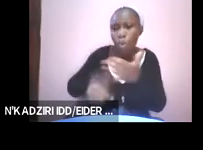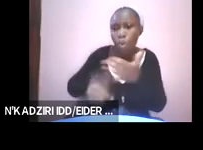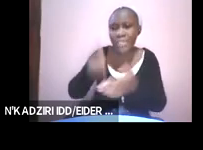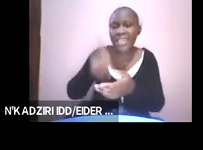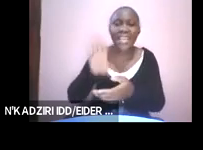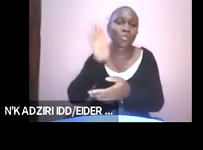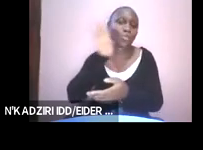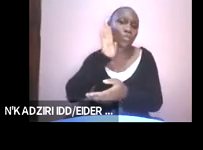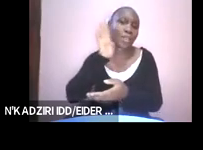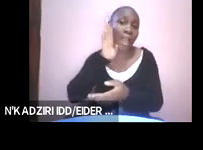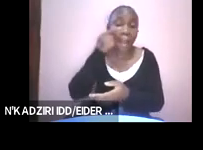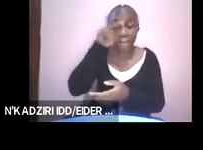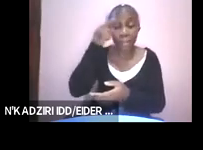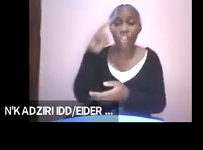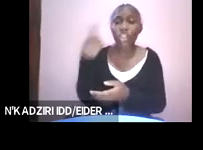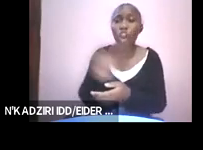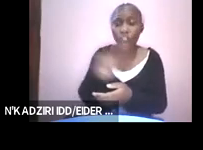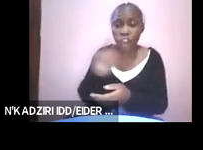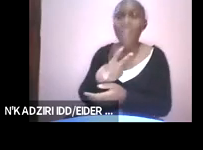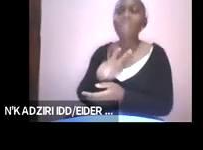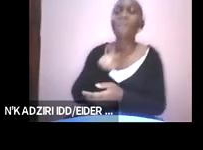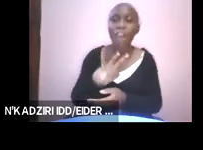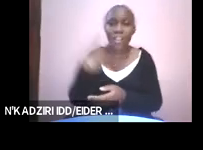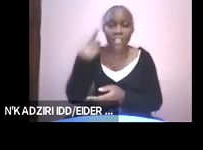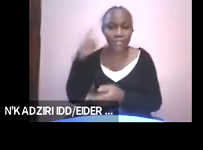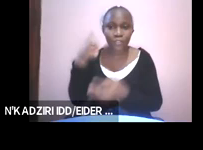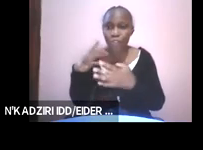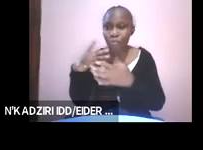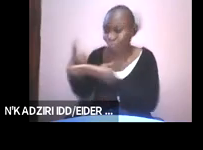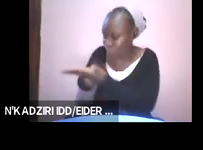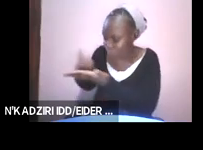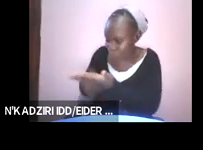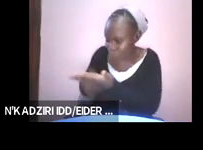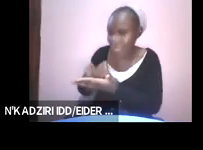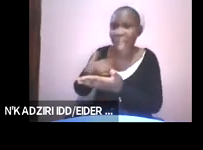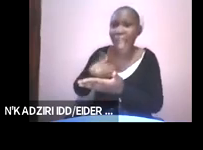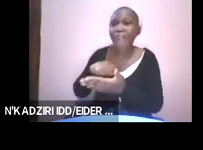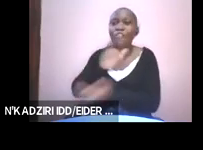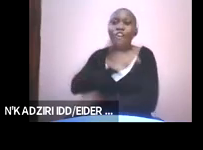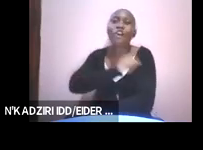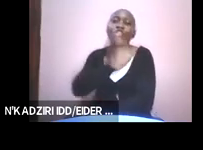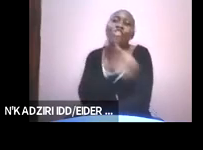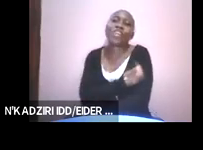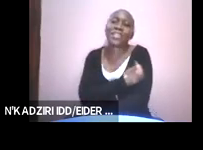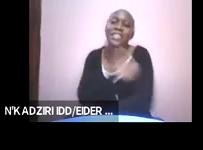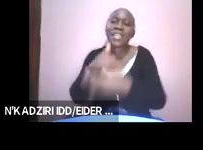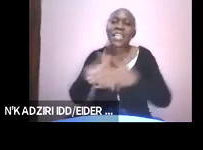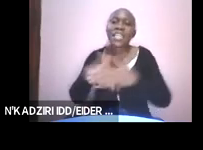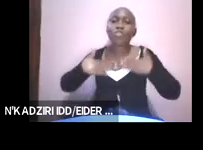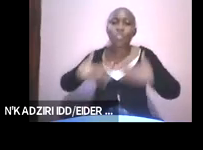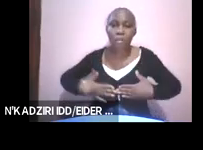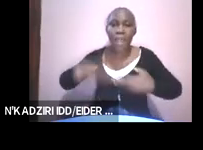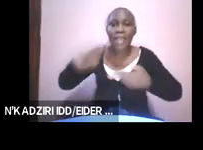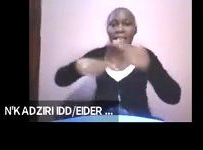their voice that has authority in human history. So that unequal